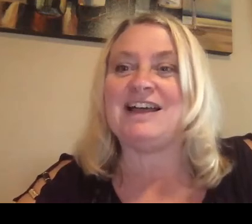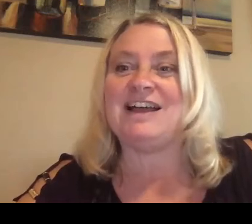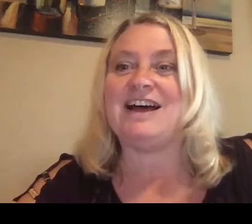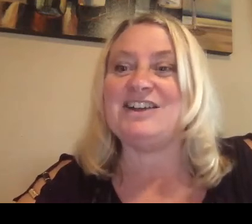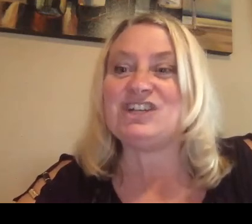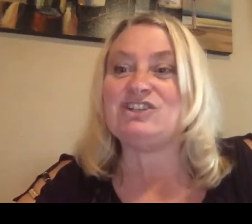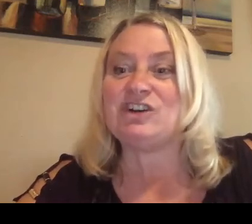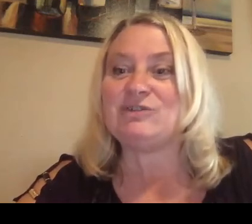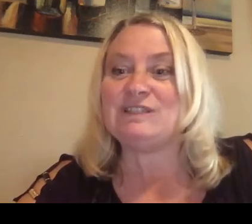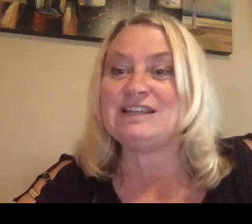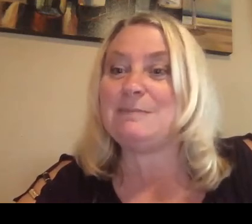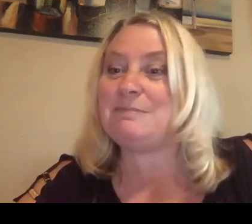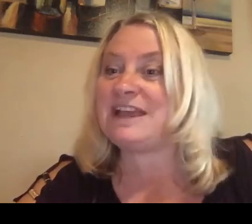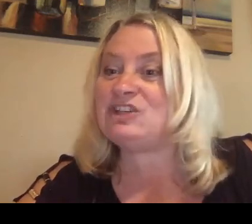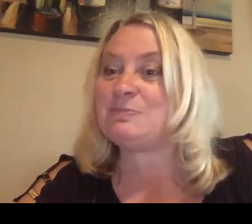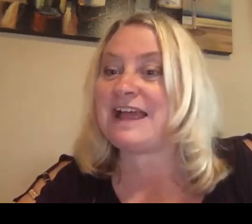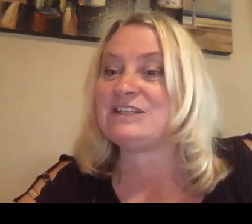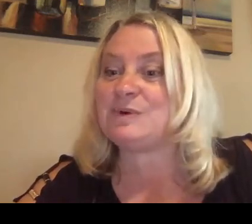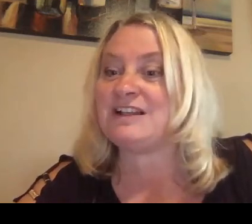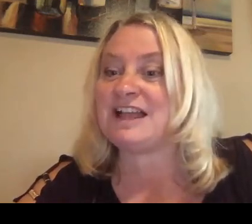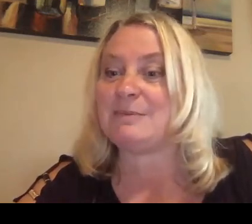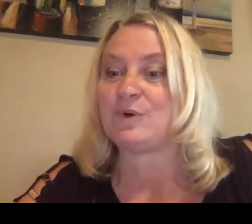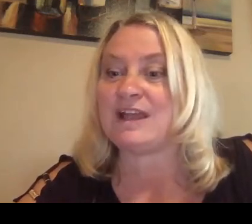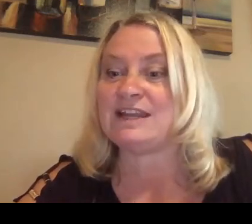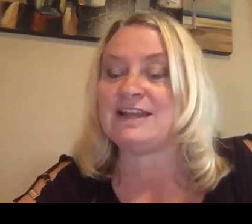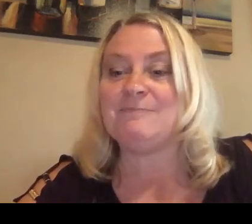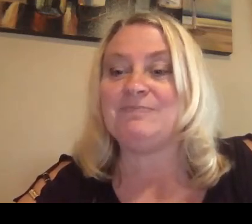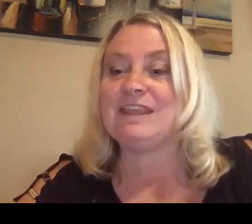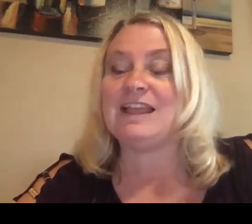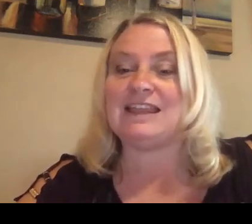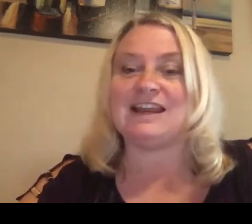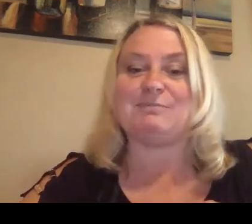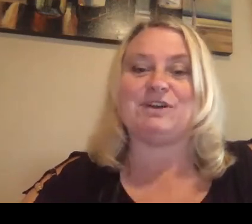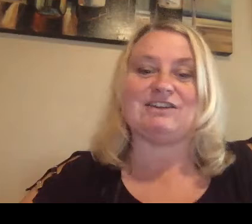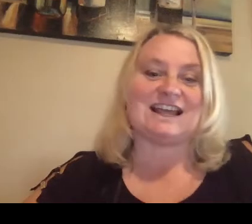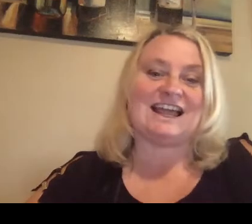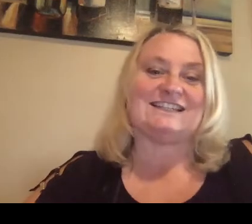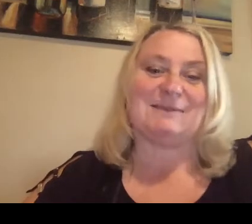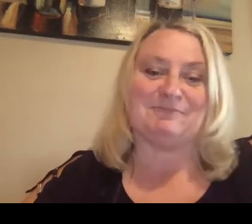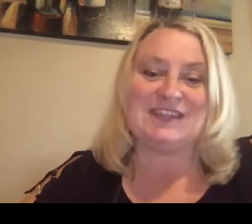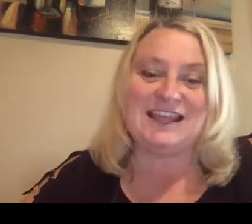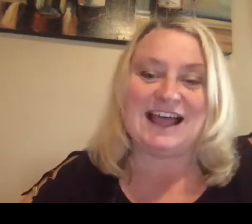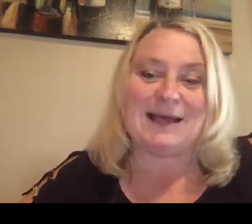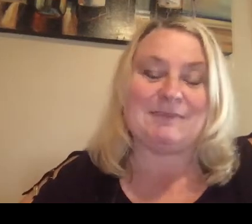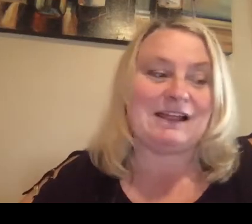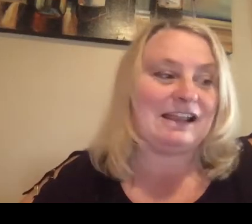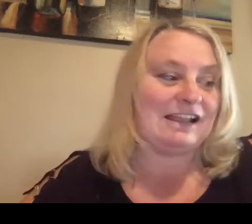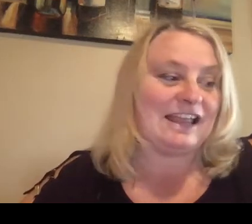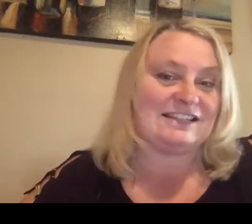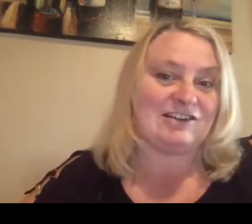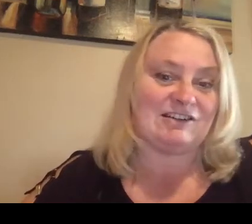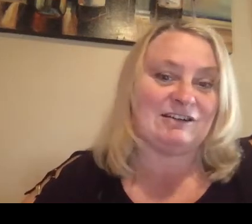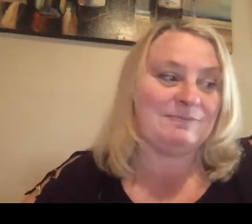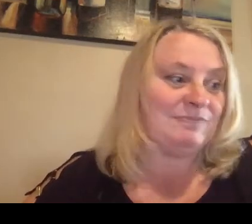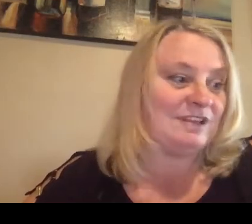up, Aja Jones, Paige Maxwell, and Miranda, cannot pronounce that last name,